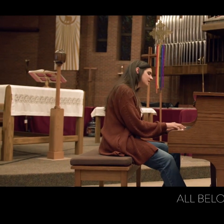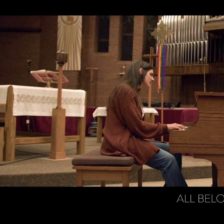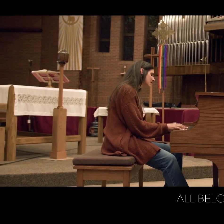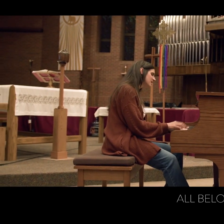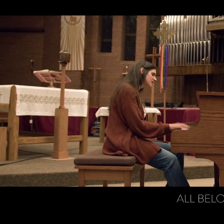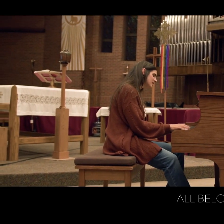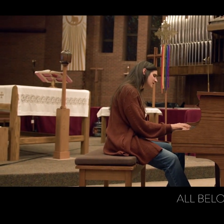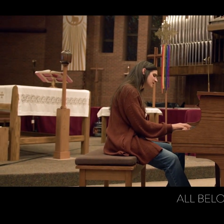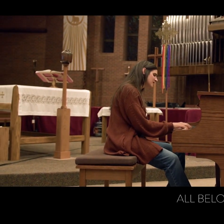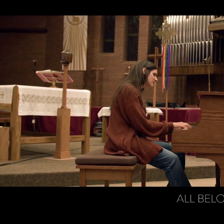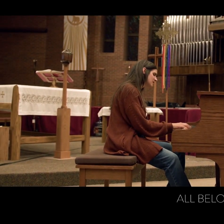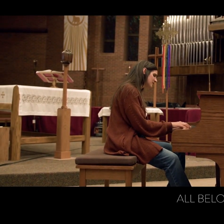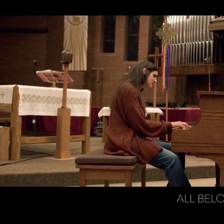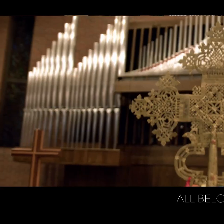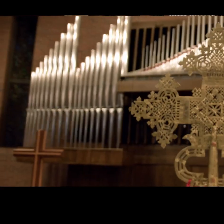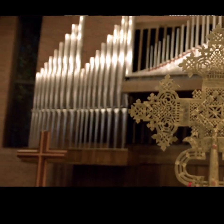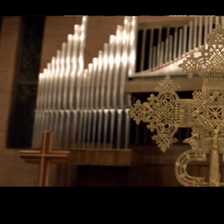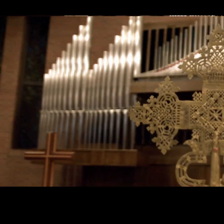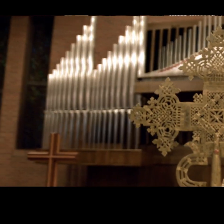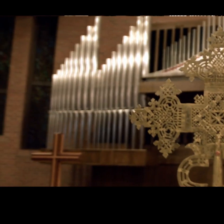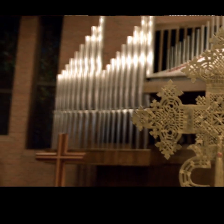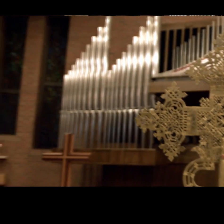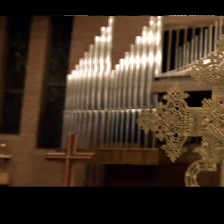belong here.